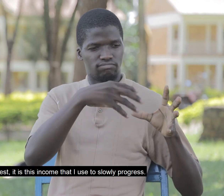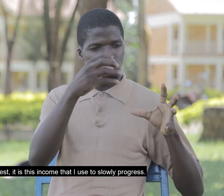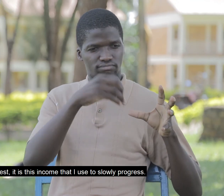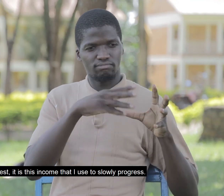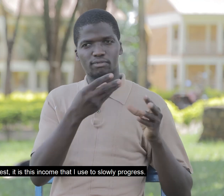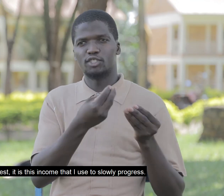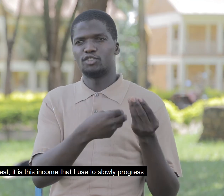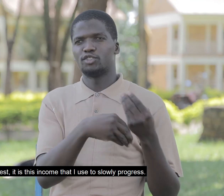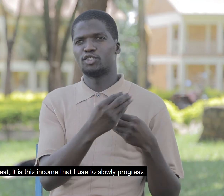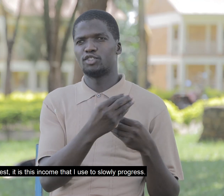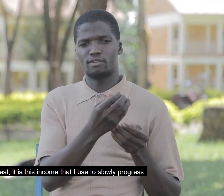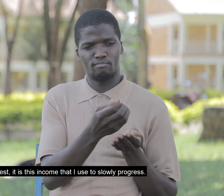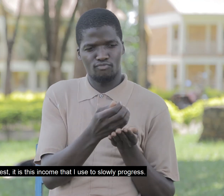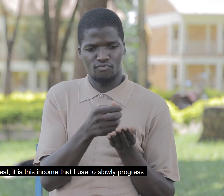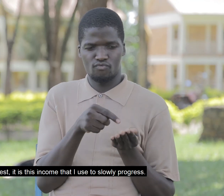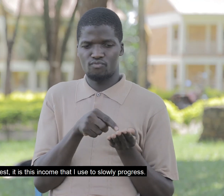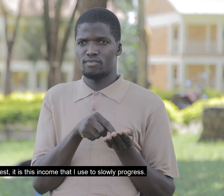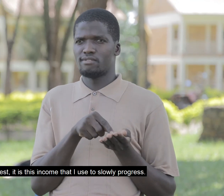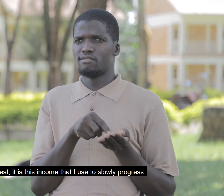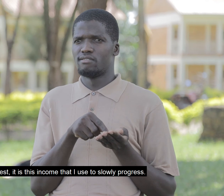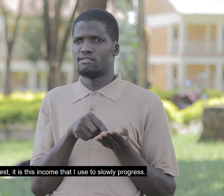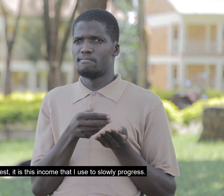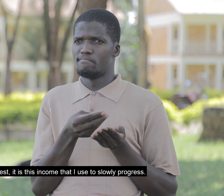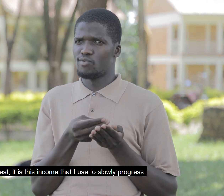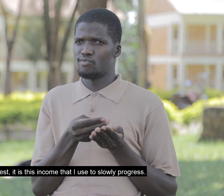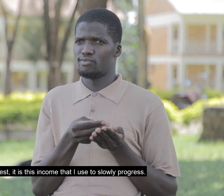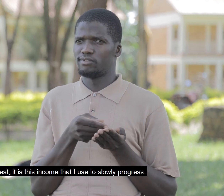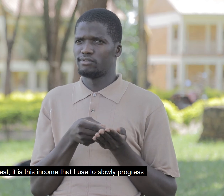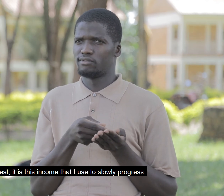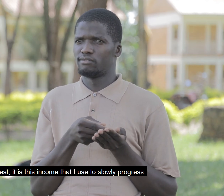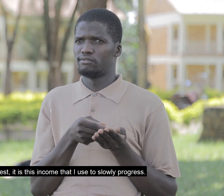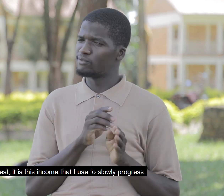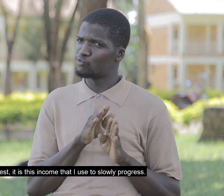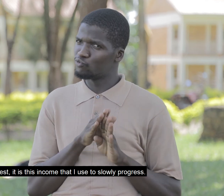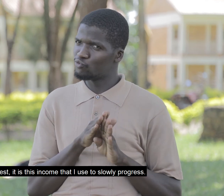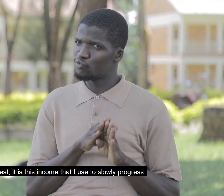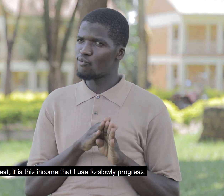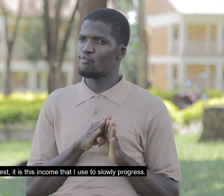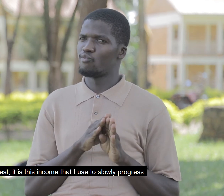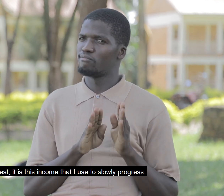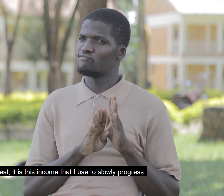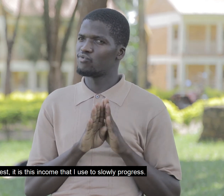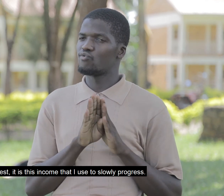When I harvest, it is this income that I use to slowly progress.